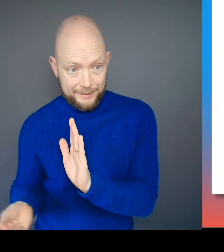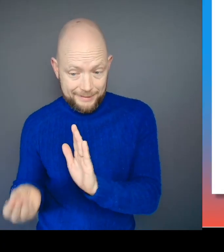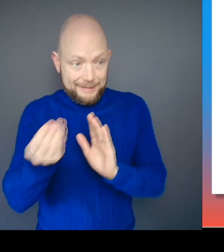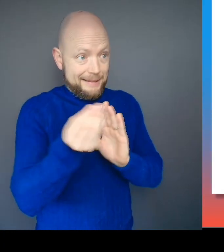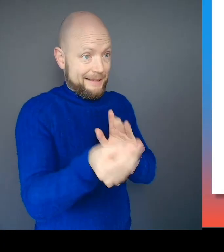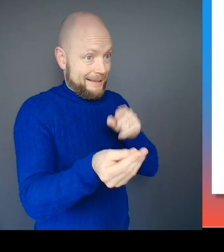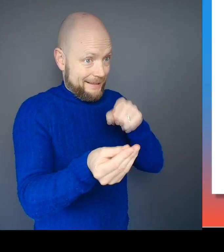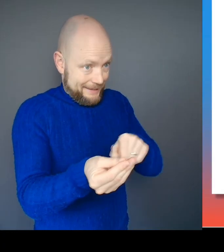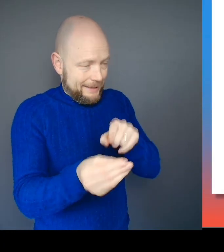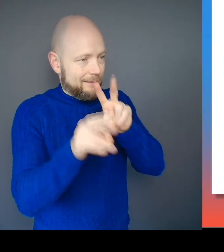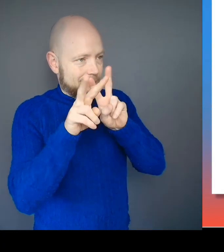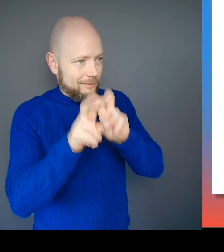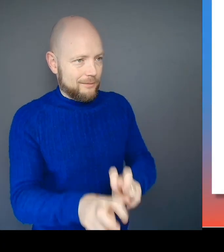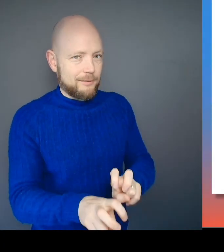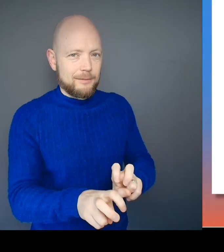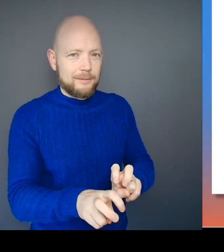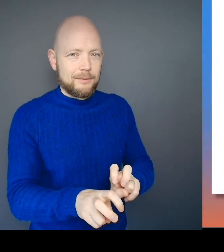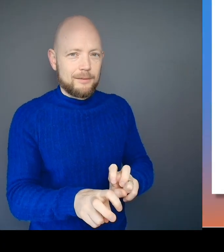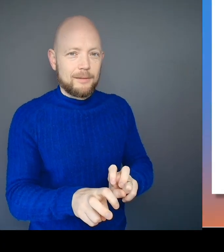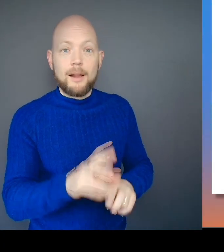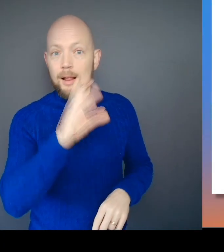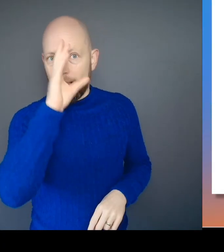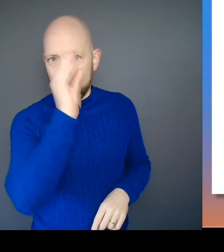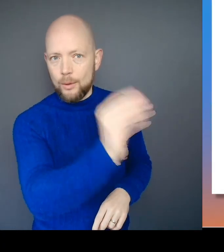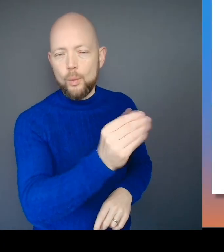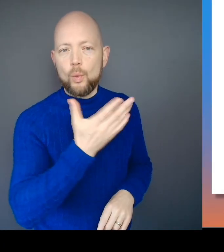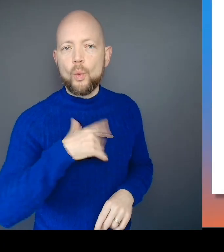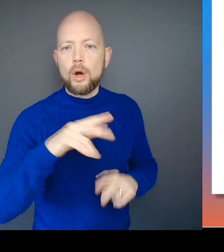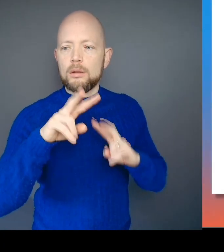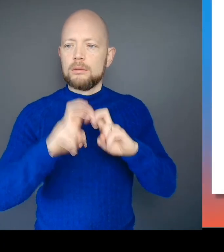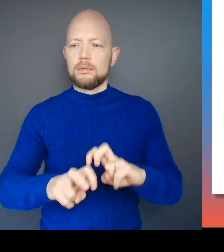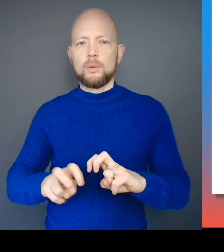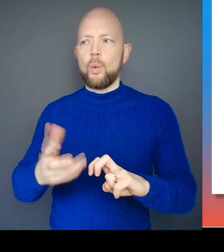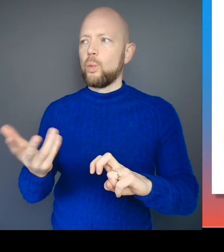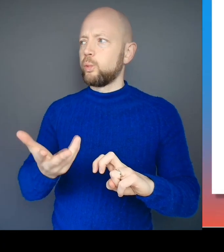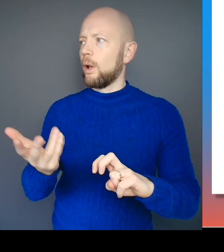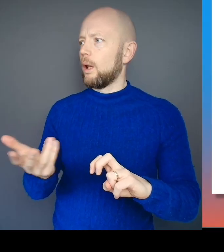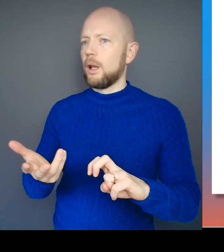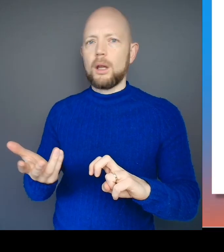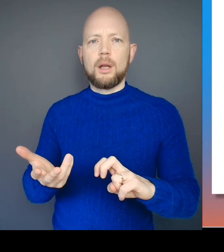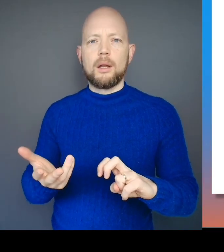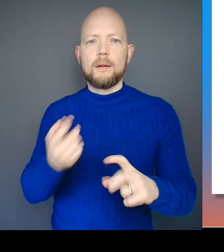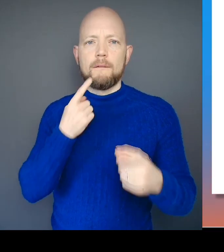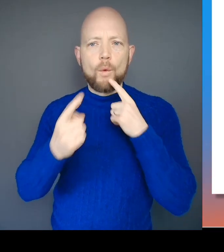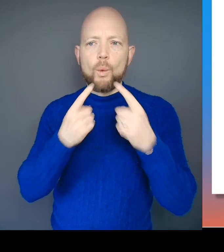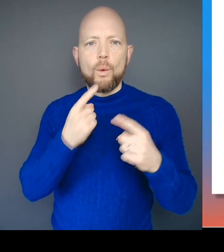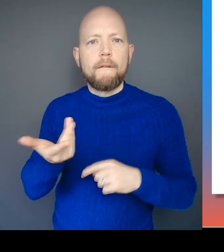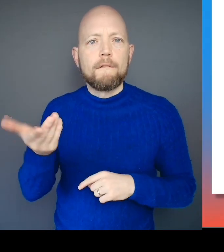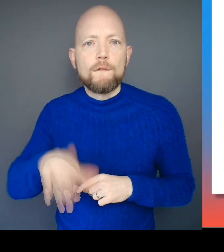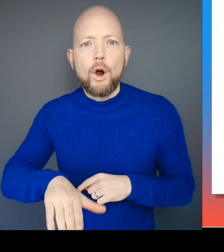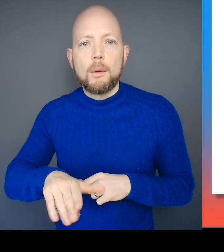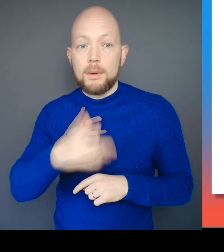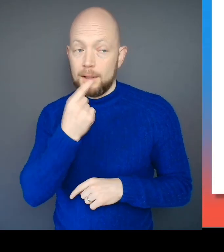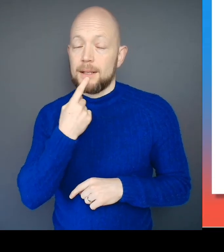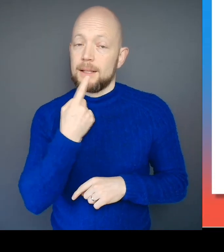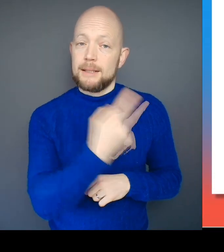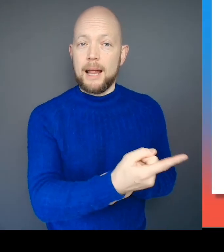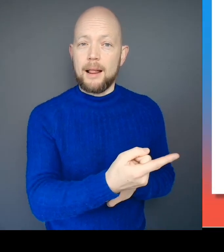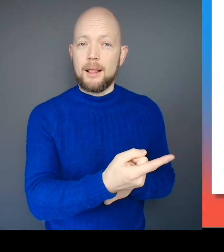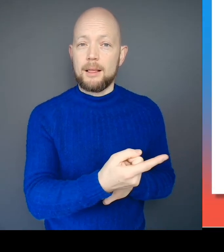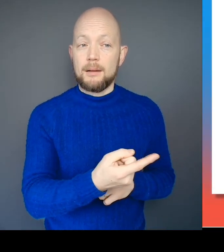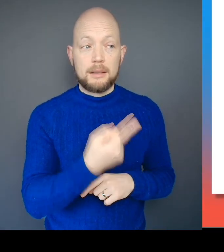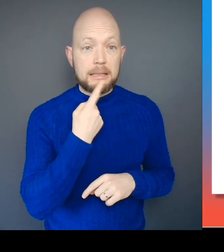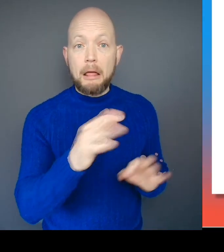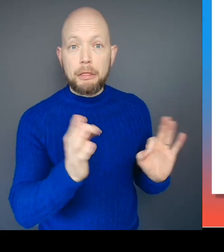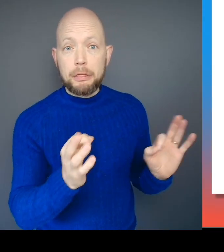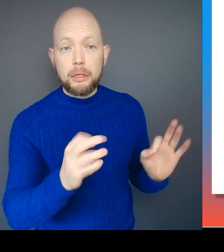planning document where the latest version of the schedule is. So now you're making it easier to delegate the task. Copilot probably could find that document if things